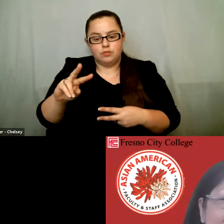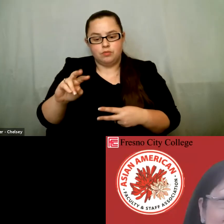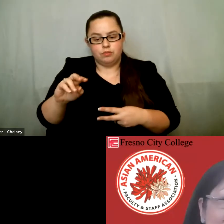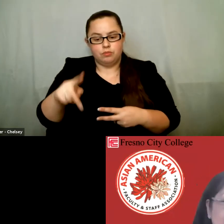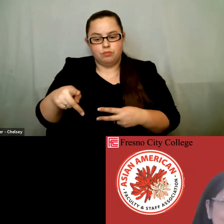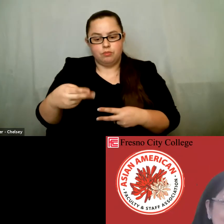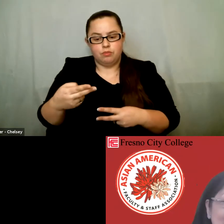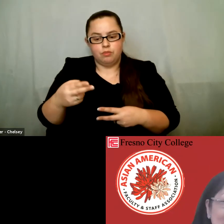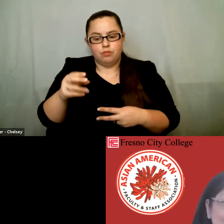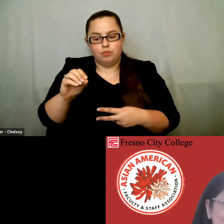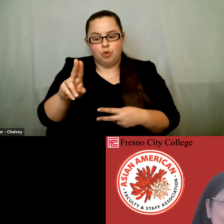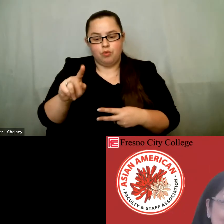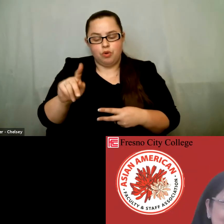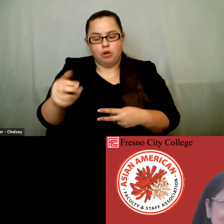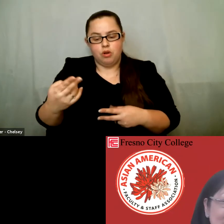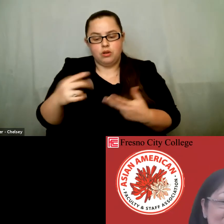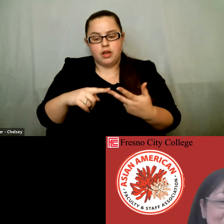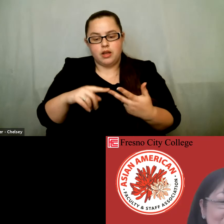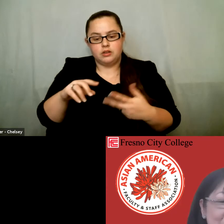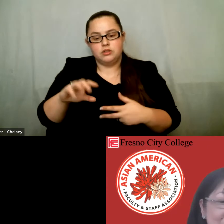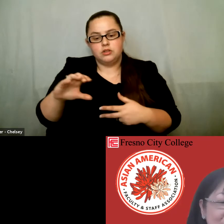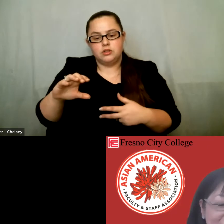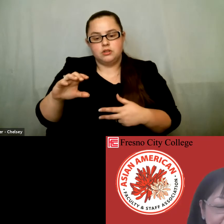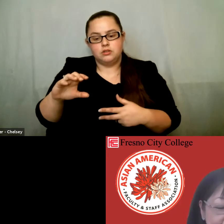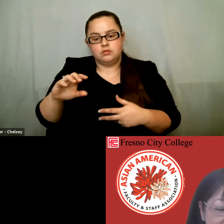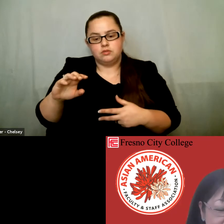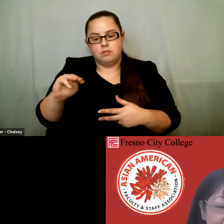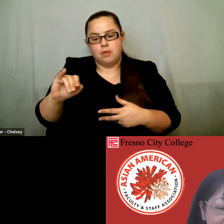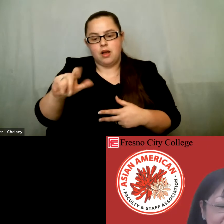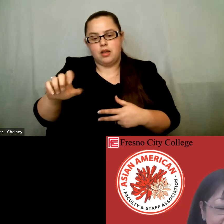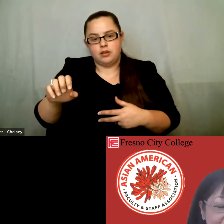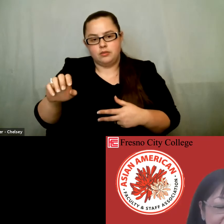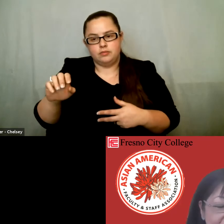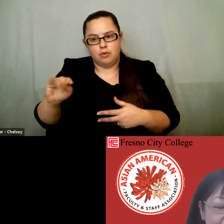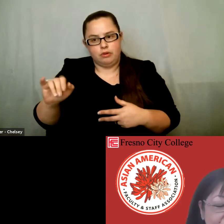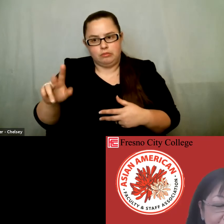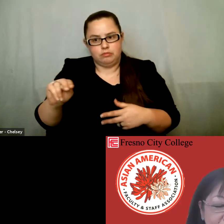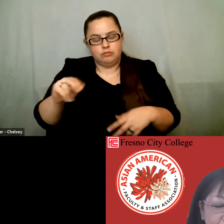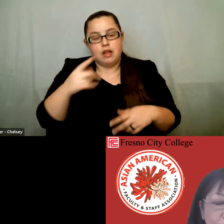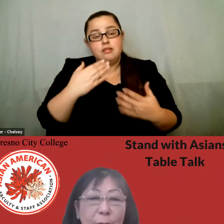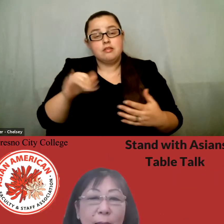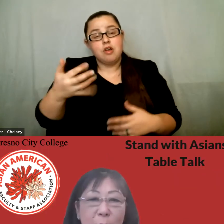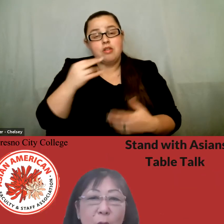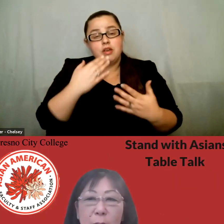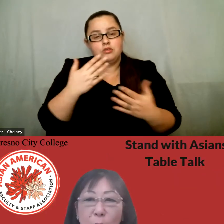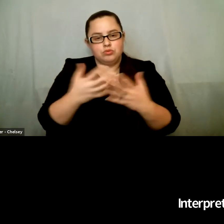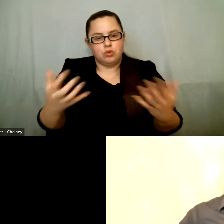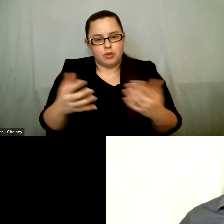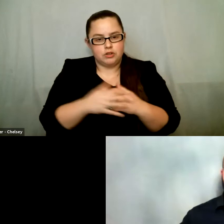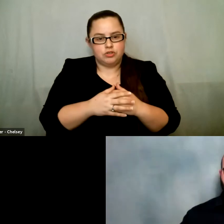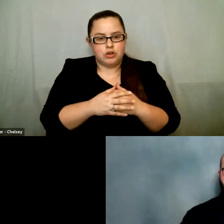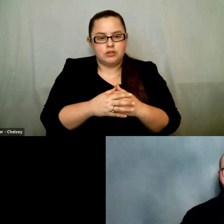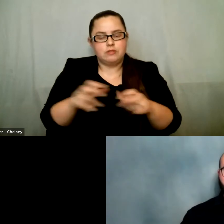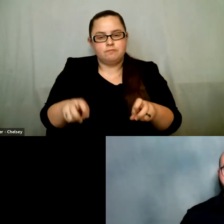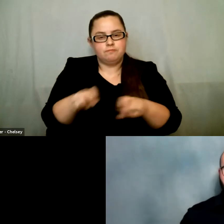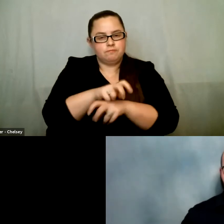John, makes me want to cry. That was beautiful. Thank you so much. Wow. Okay, so if anyone is